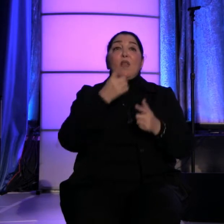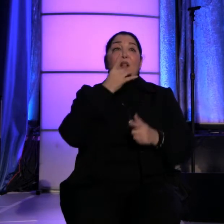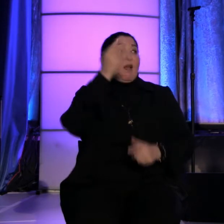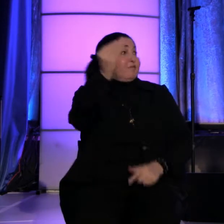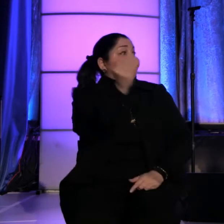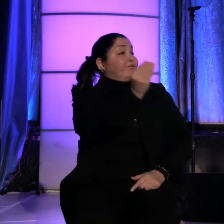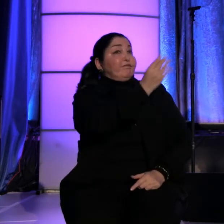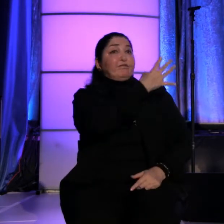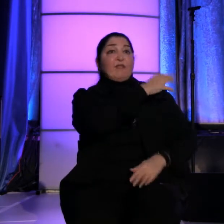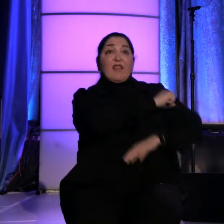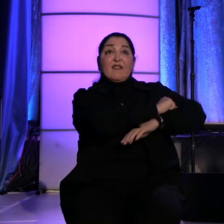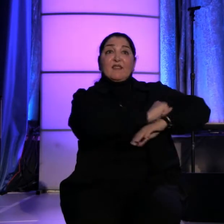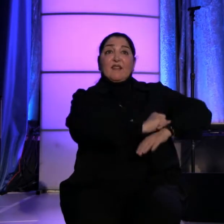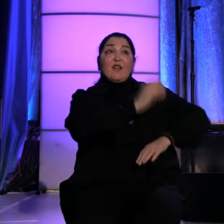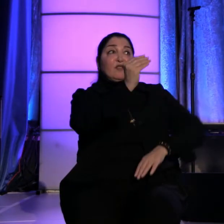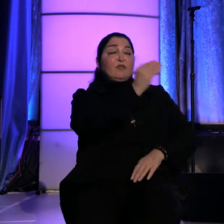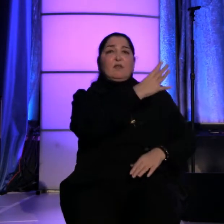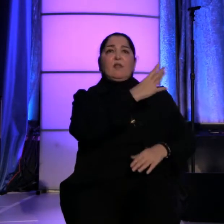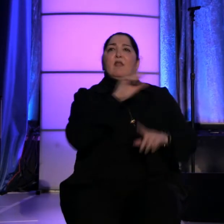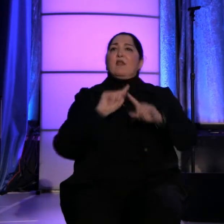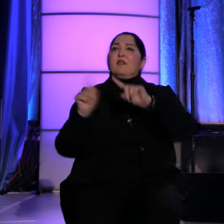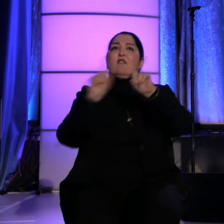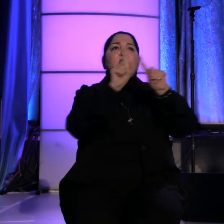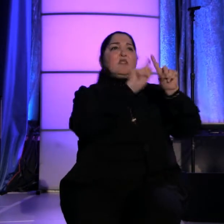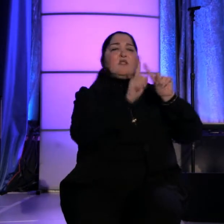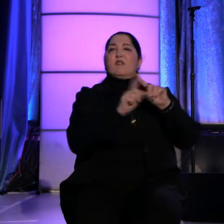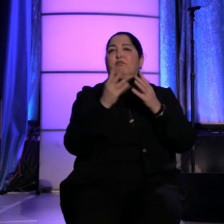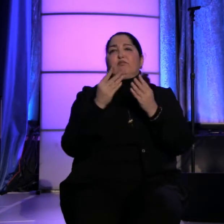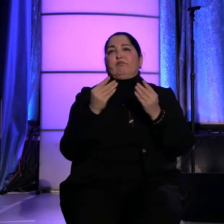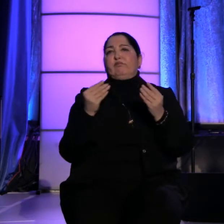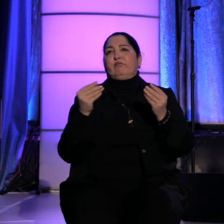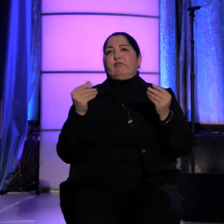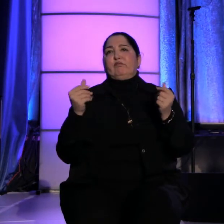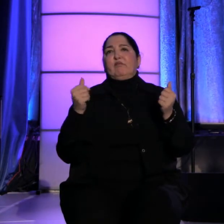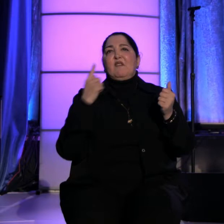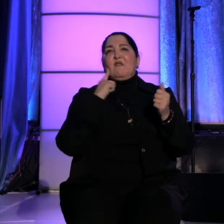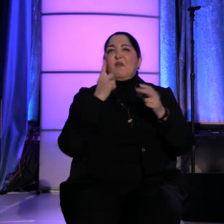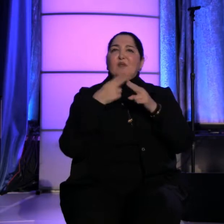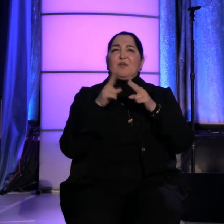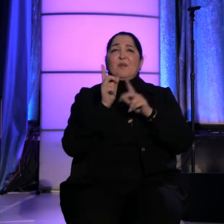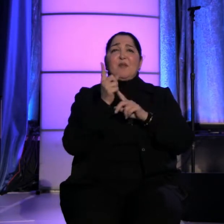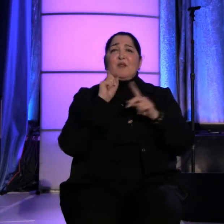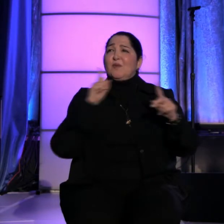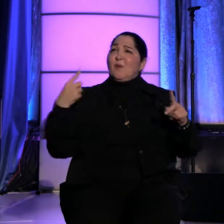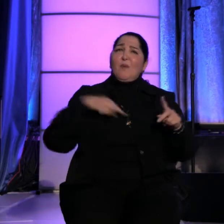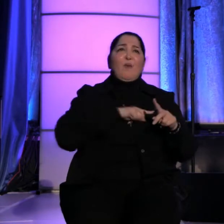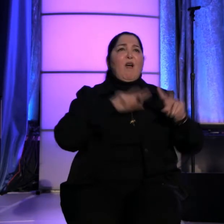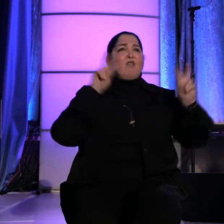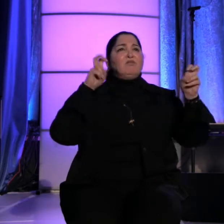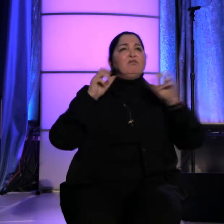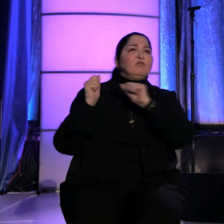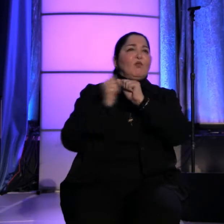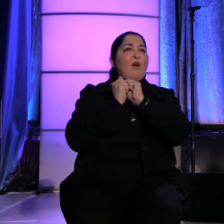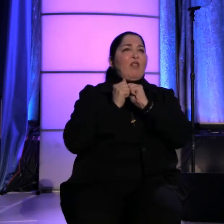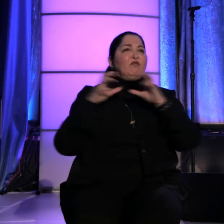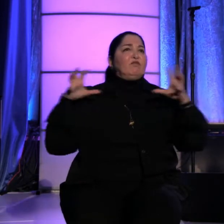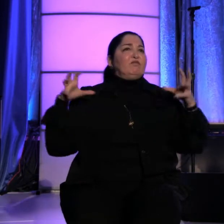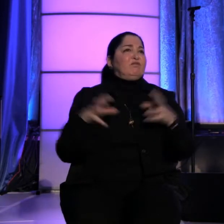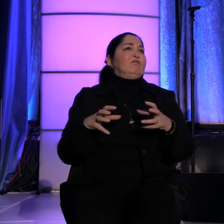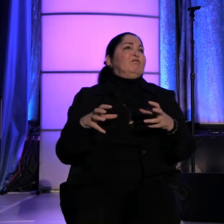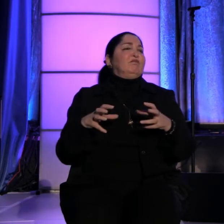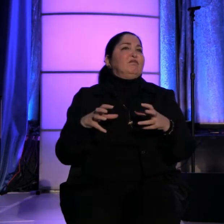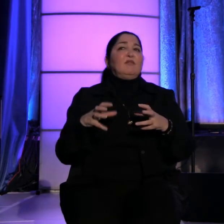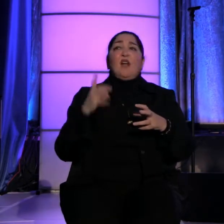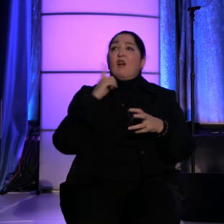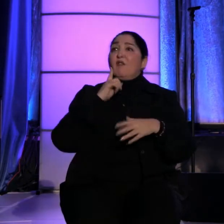the differences among us can fade away. And for a brief moment, we are together. And for those of us here